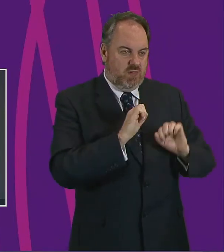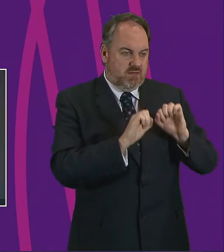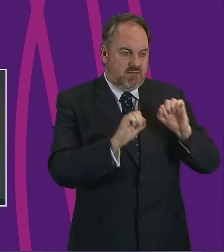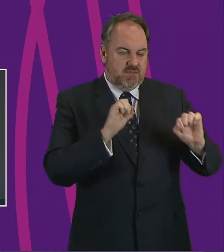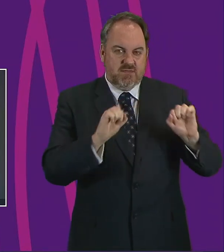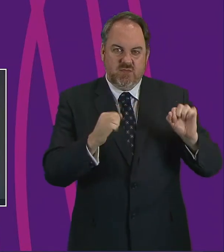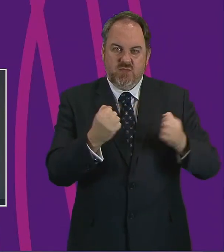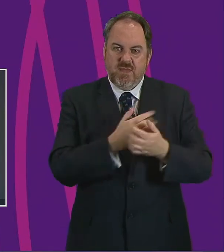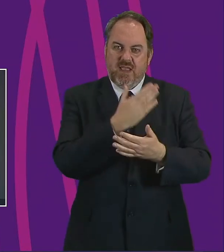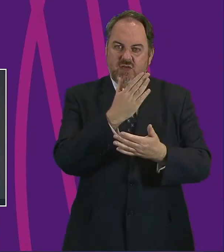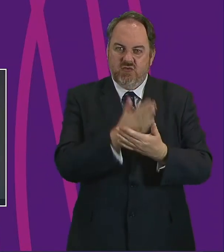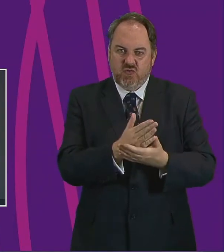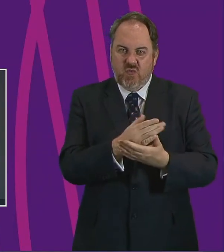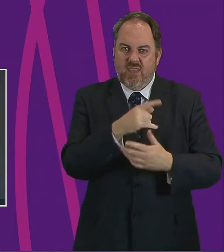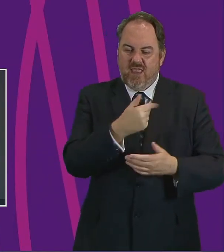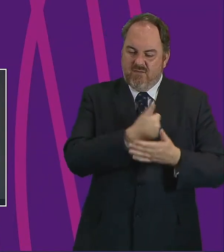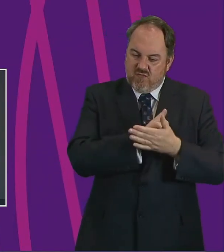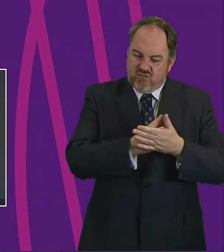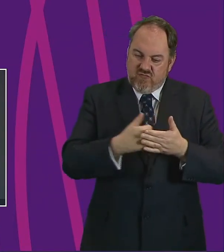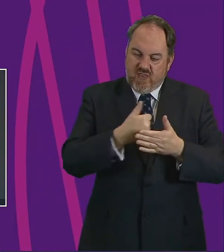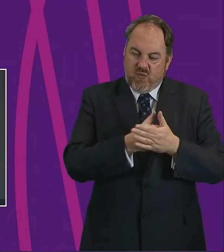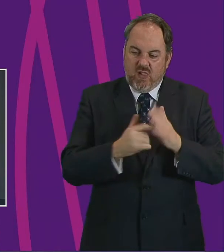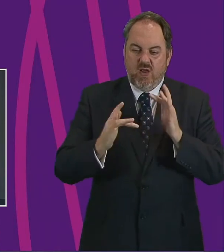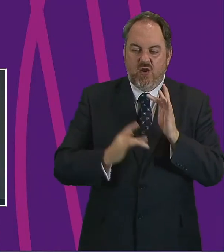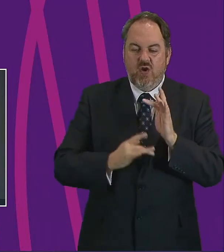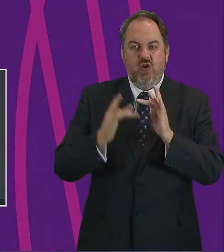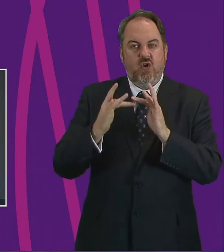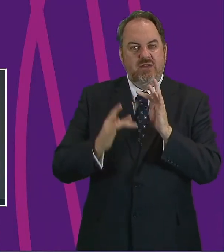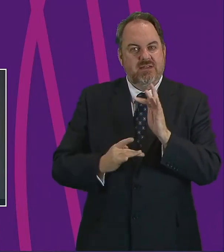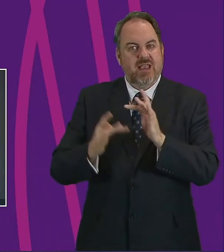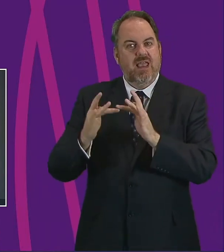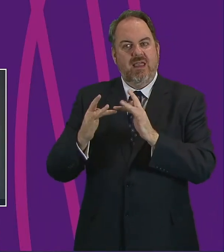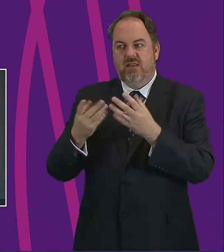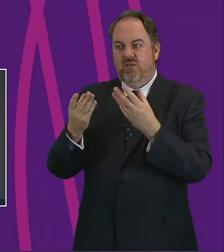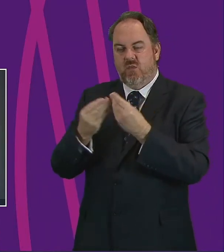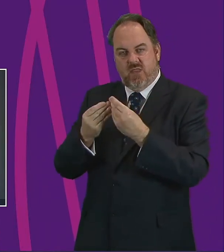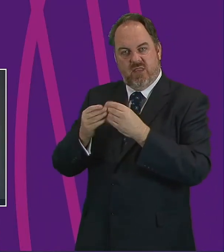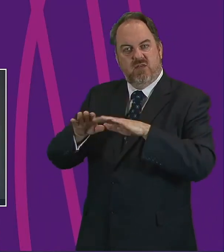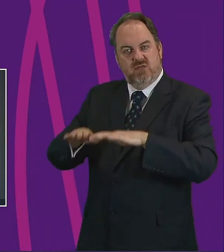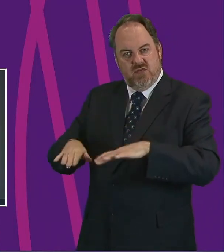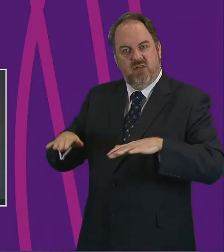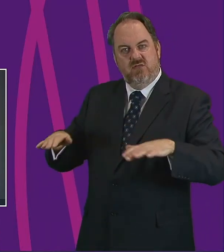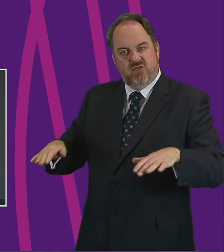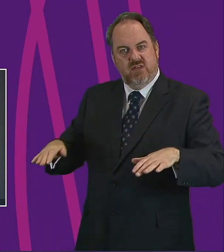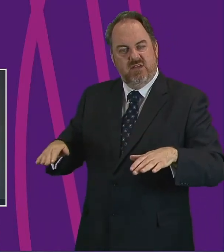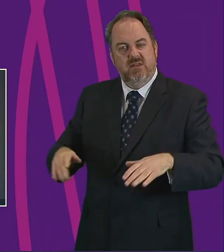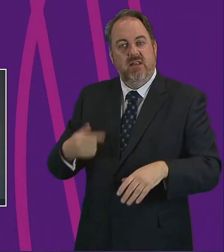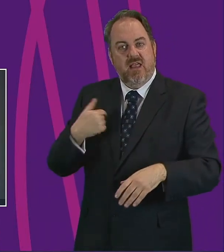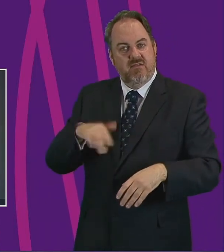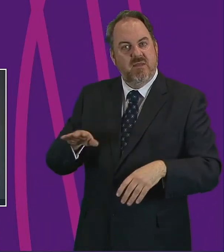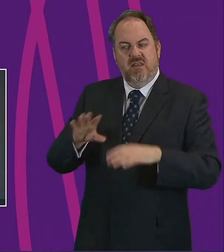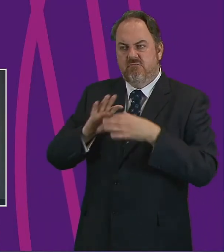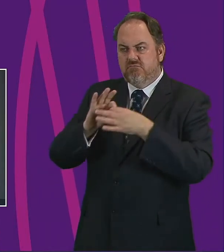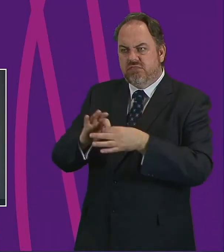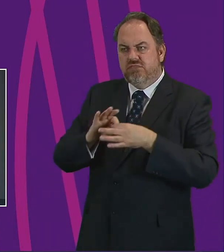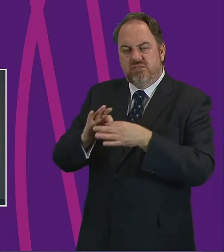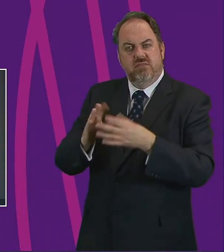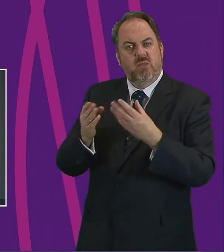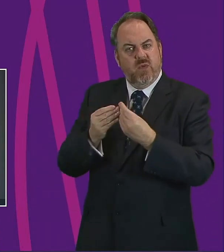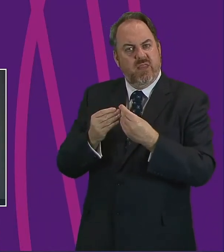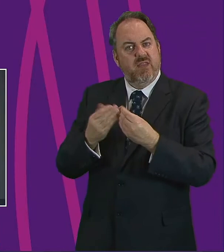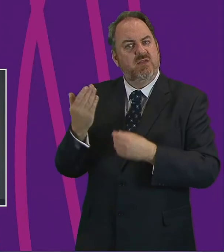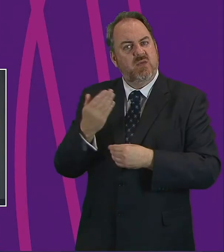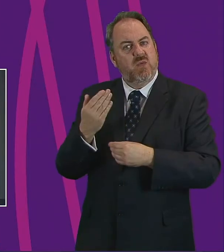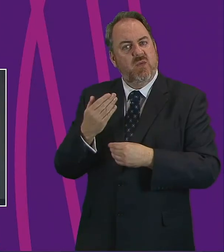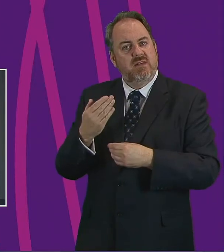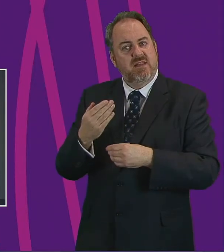people. And I've taken part in a number of events with schools over the last few